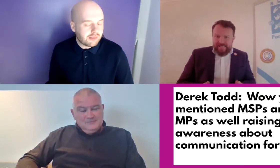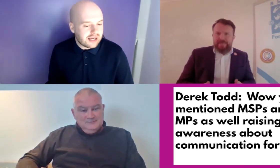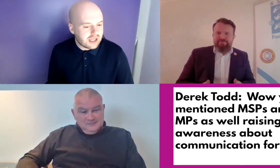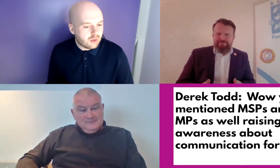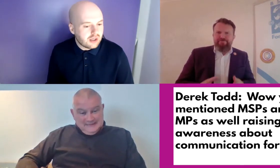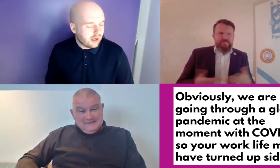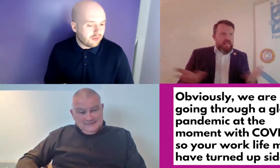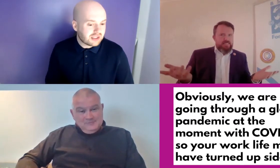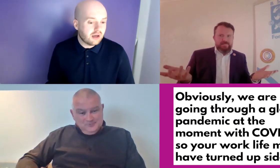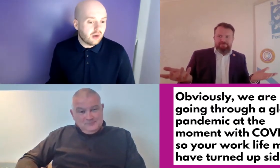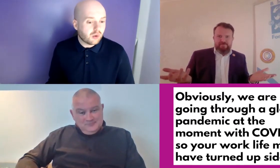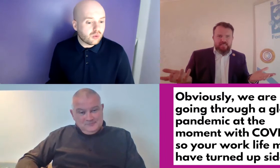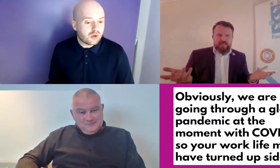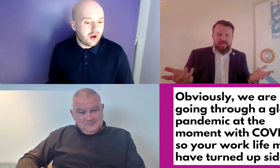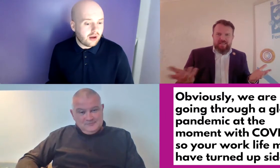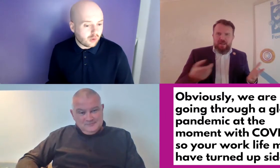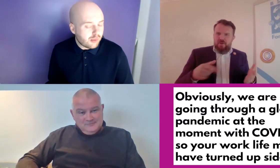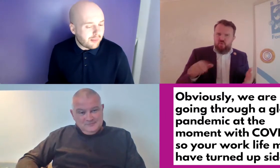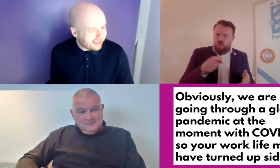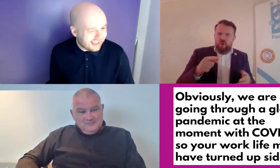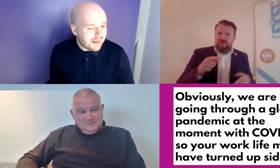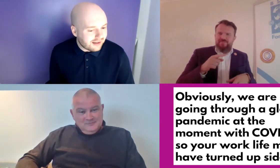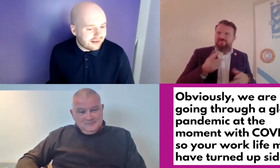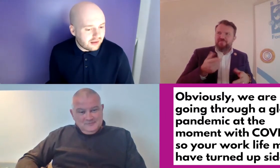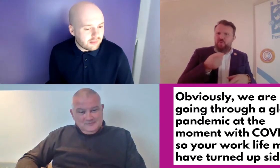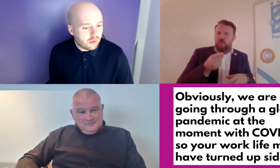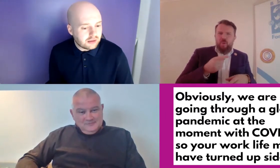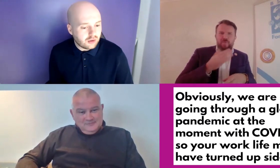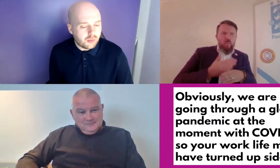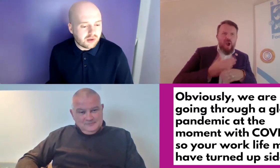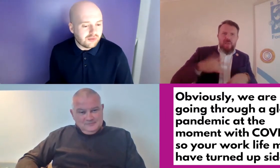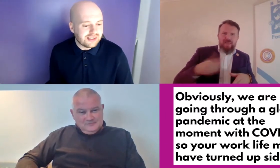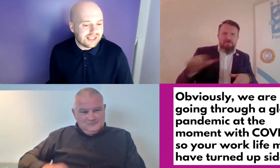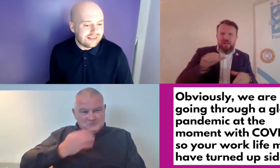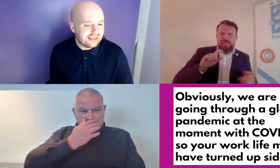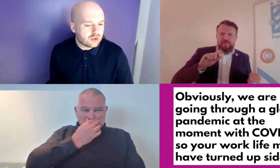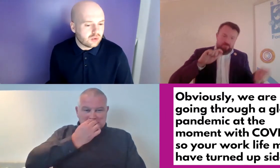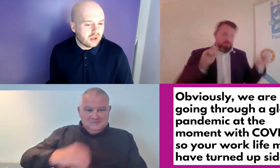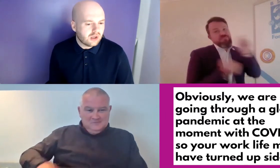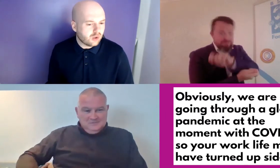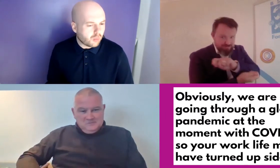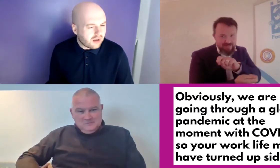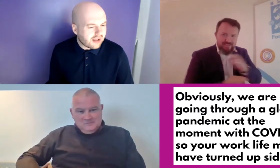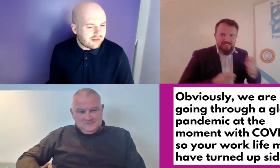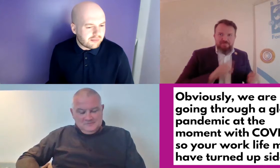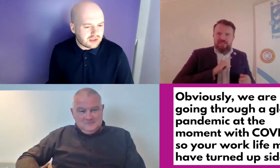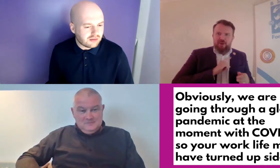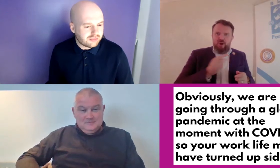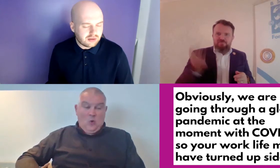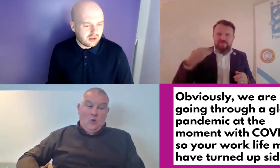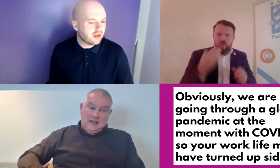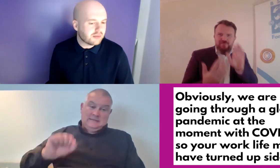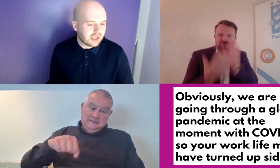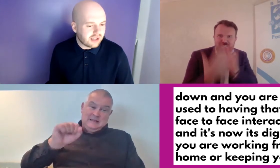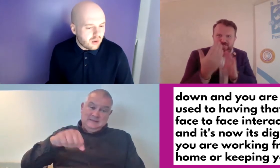for BSL. And obviously, we're going through a global pandemic at the moment, with COVID-19. So your work life must have